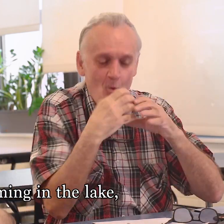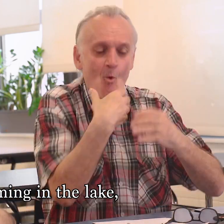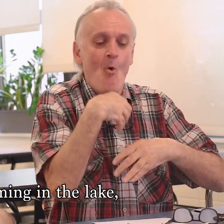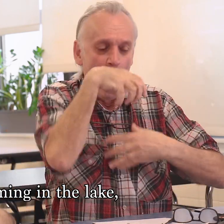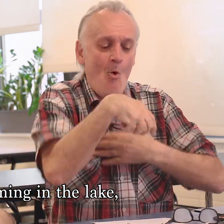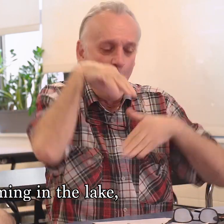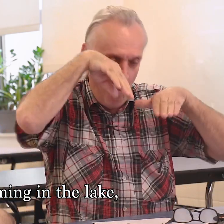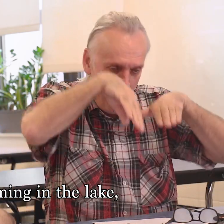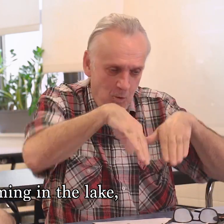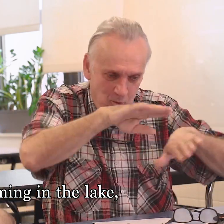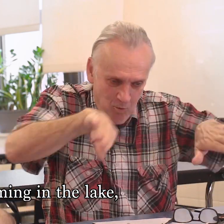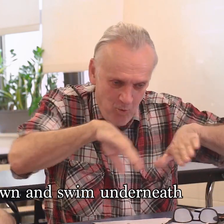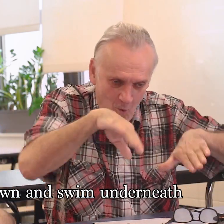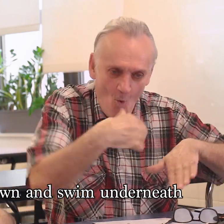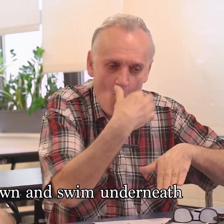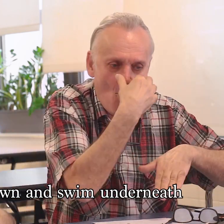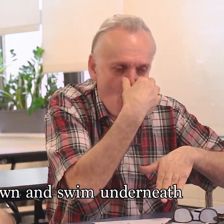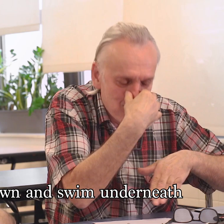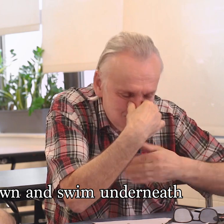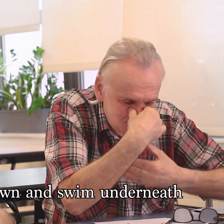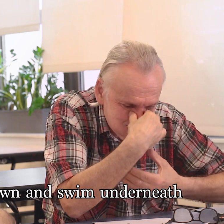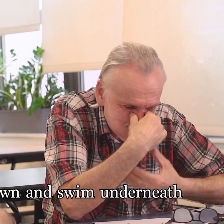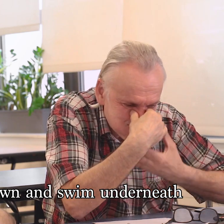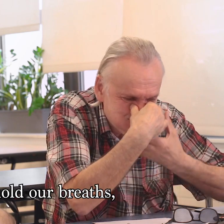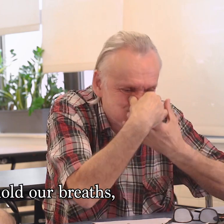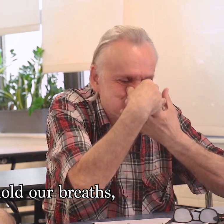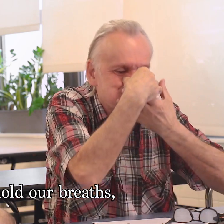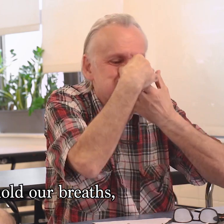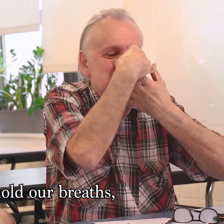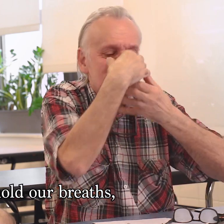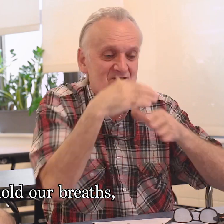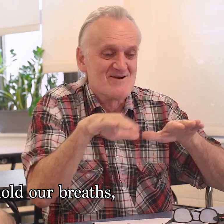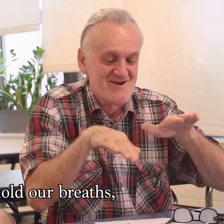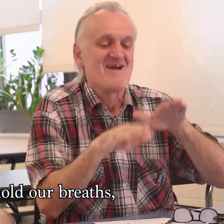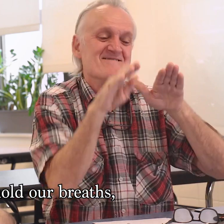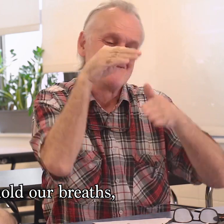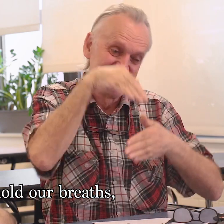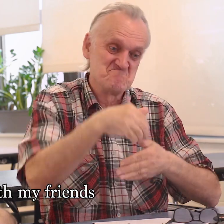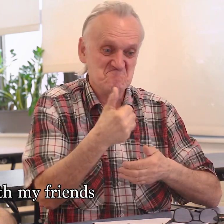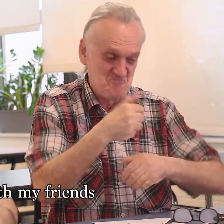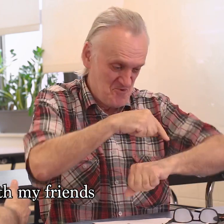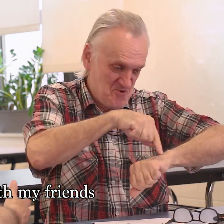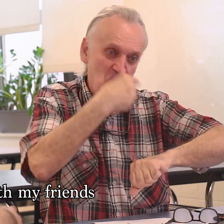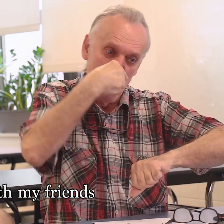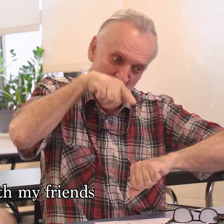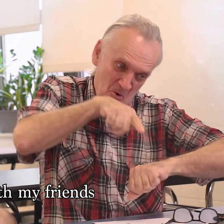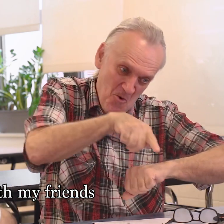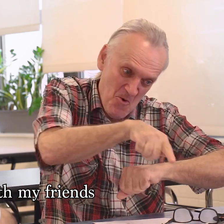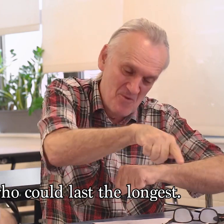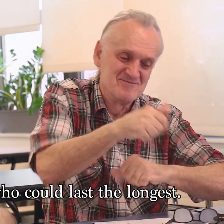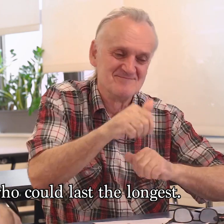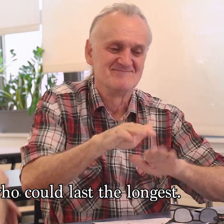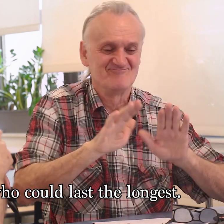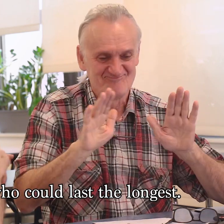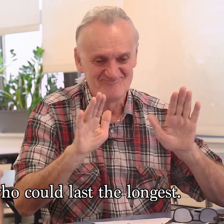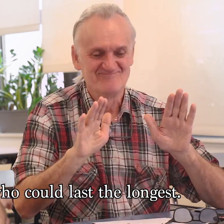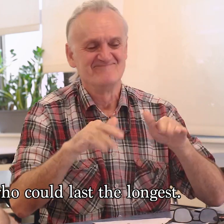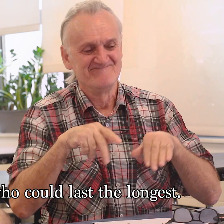in the lake, and we'd go down and swim underneath and hold our breaths with my friends, and we'd see who could last the